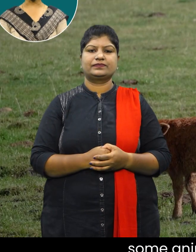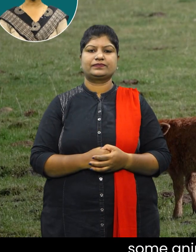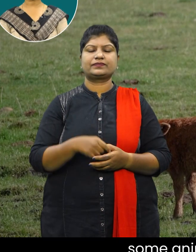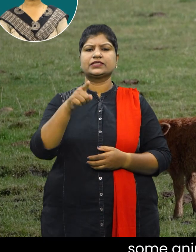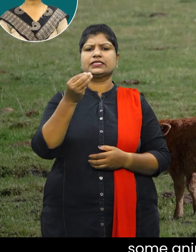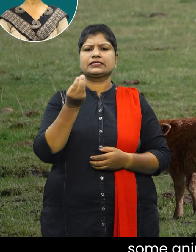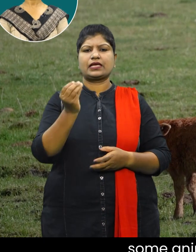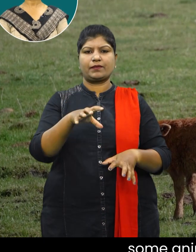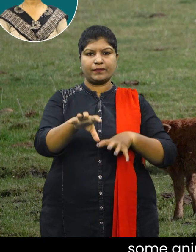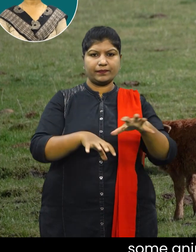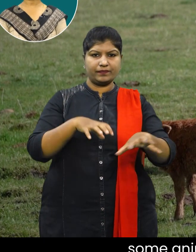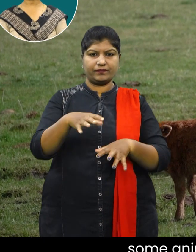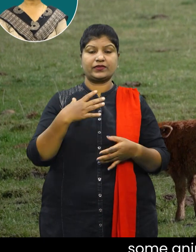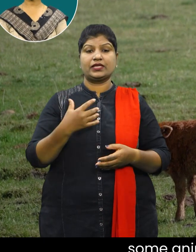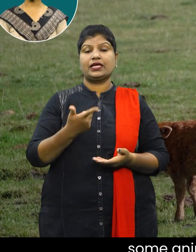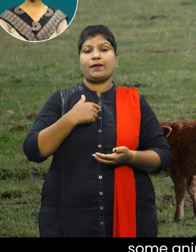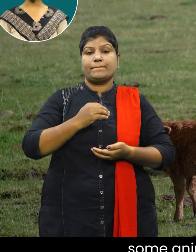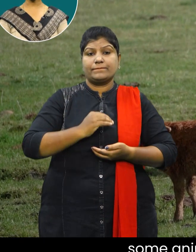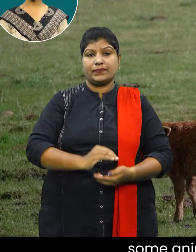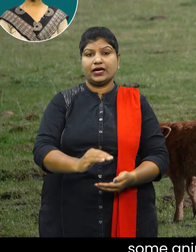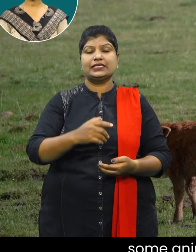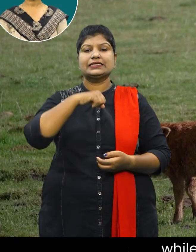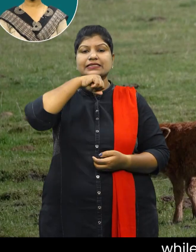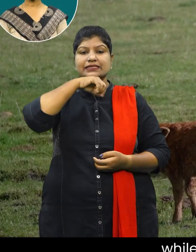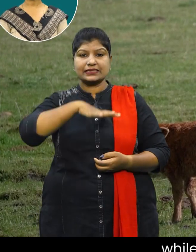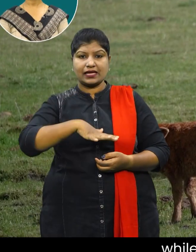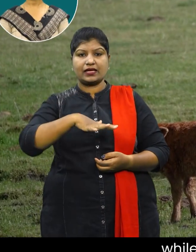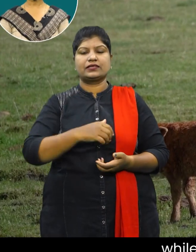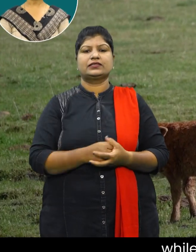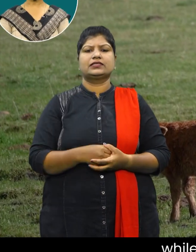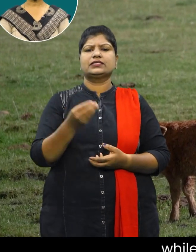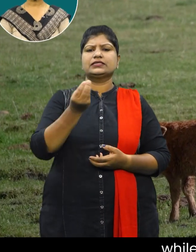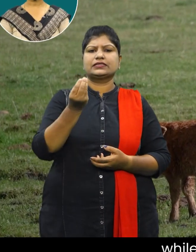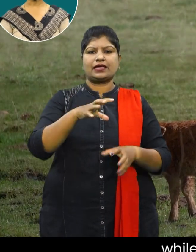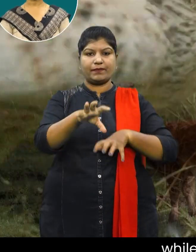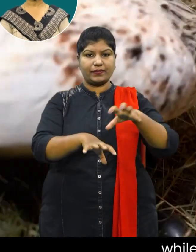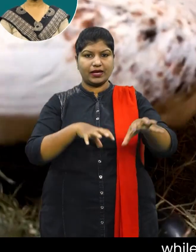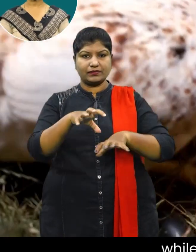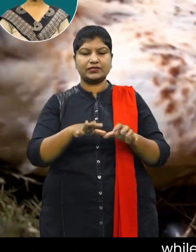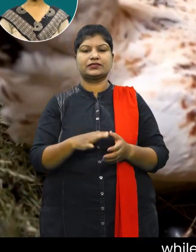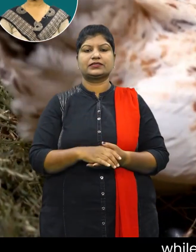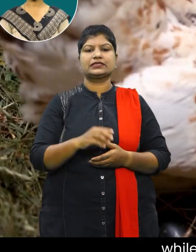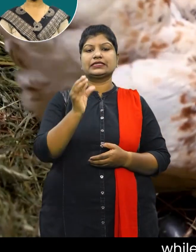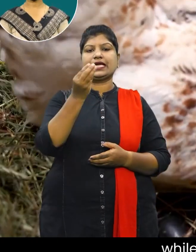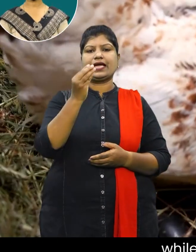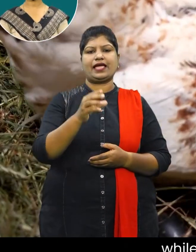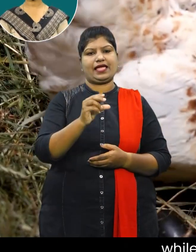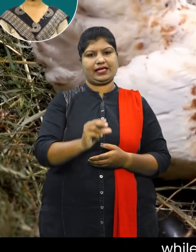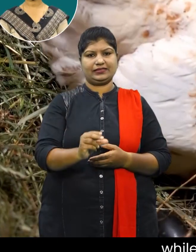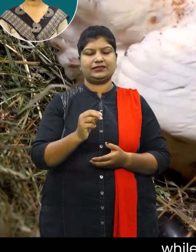Some animals give birth to young ones, while some animals lay